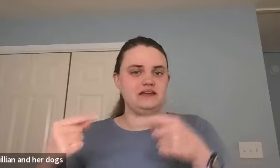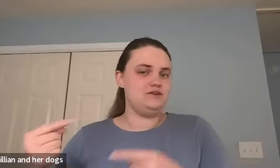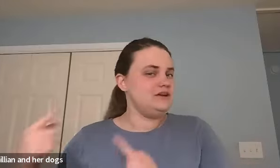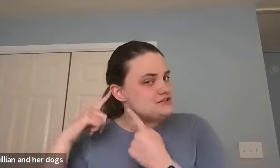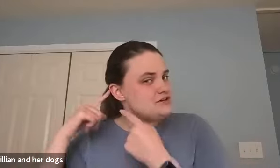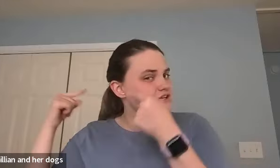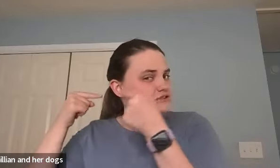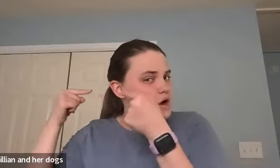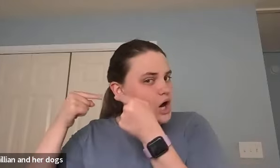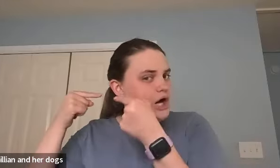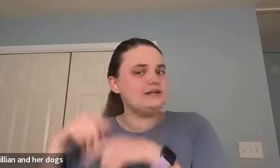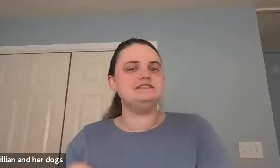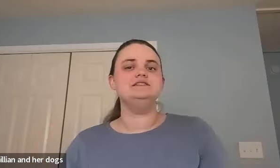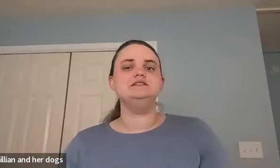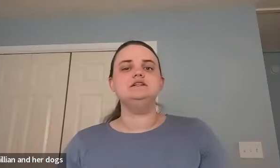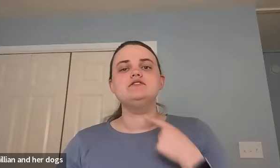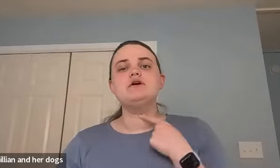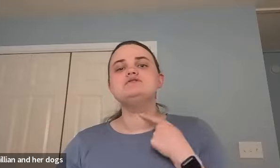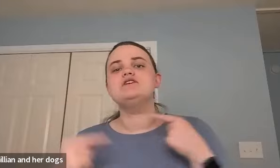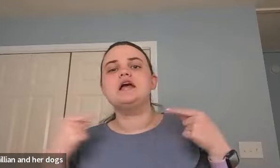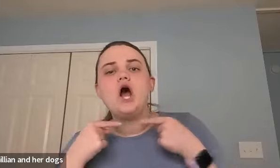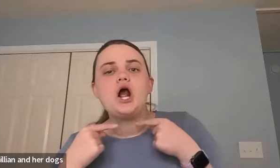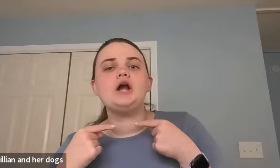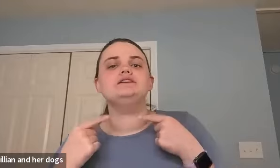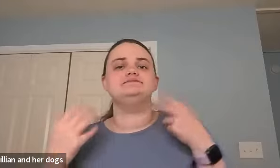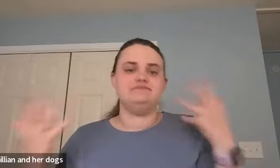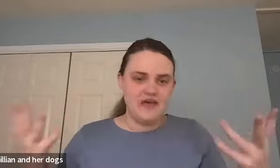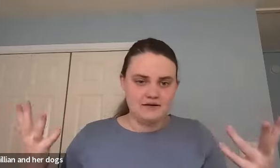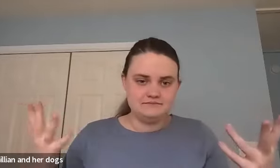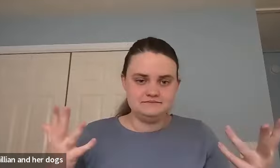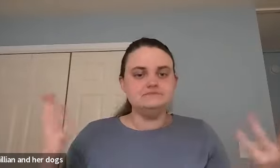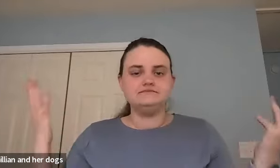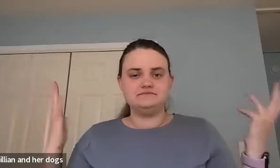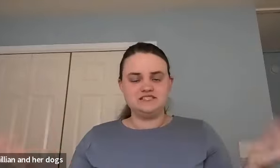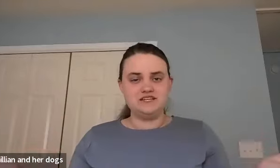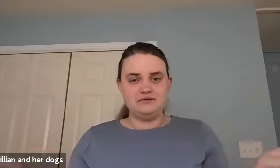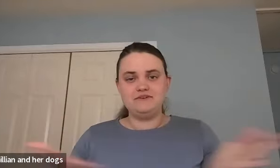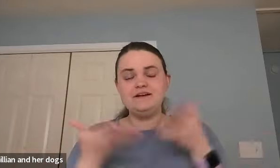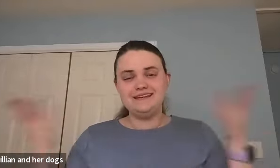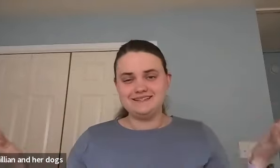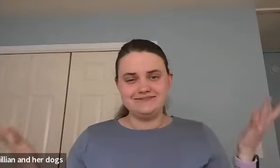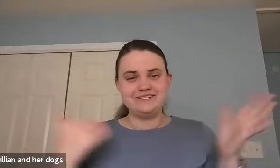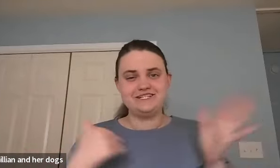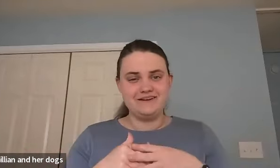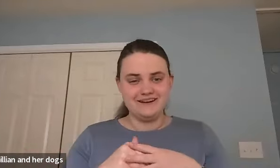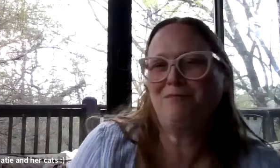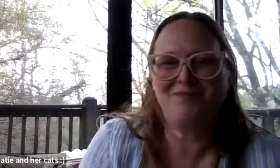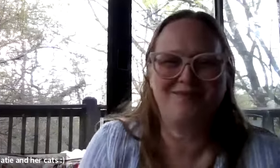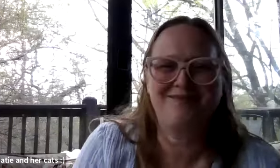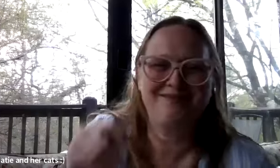if your ear's hurting, you'll do hurt. Throat's hurting, hurt, that. So very easy. That's pretty cool. I